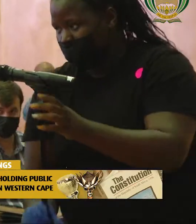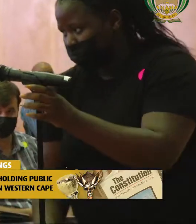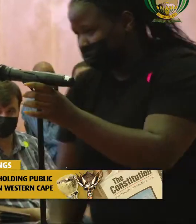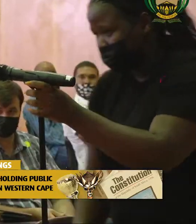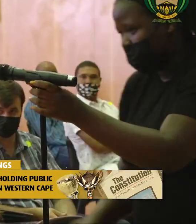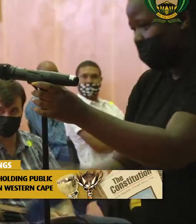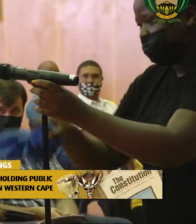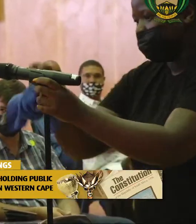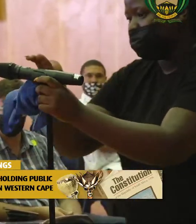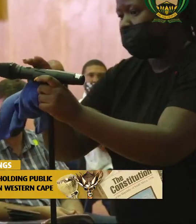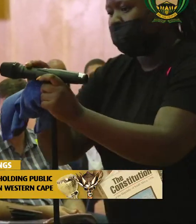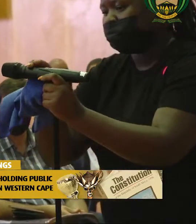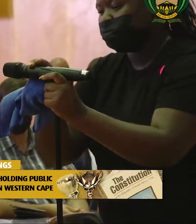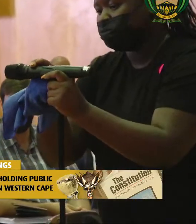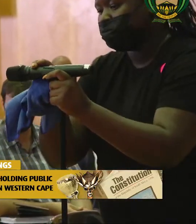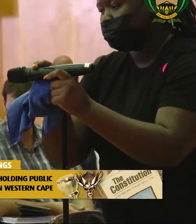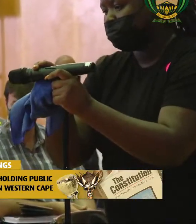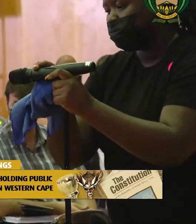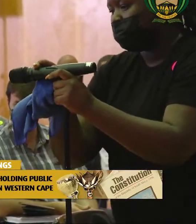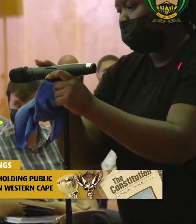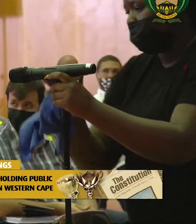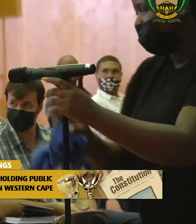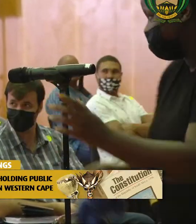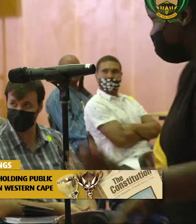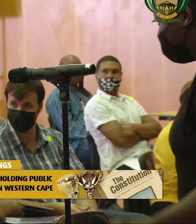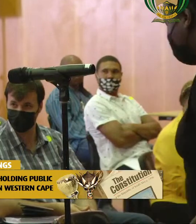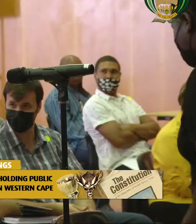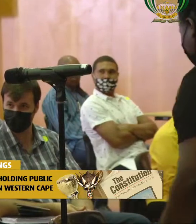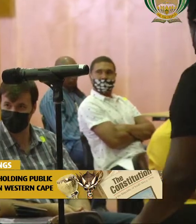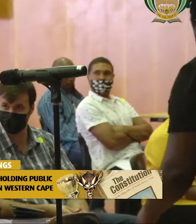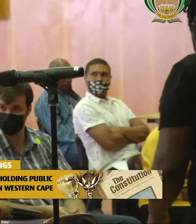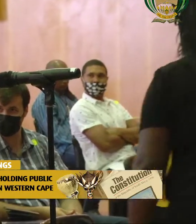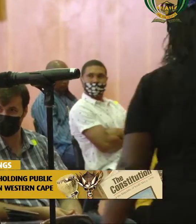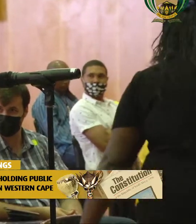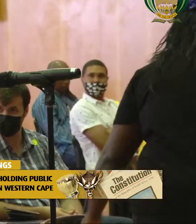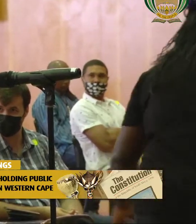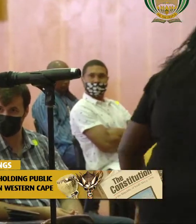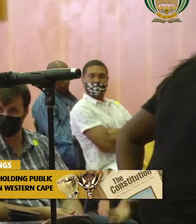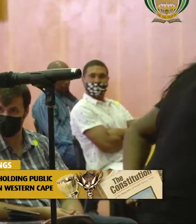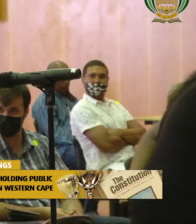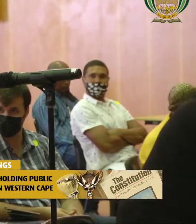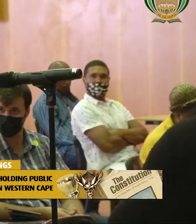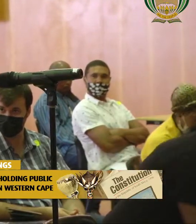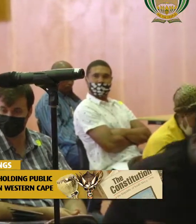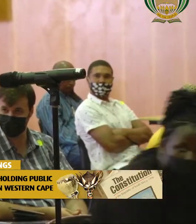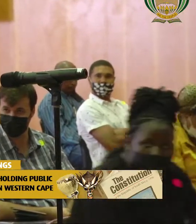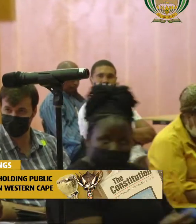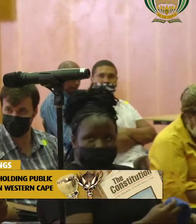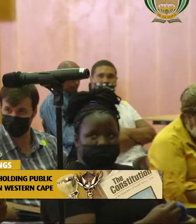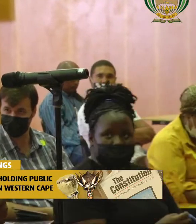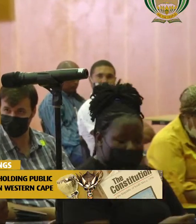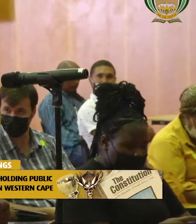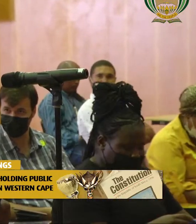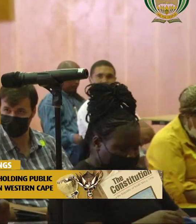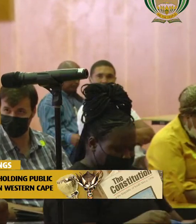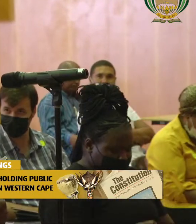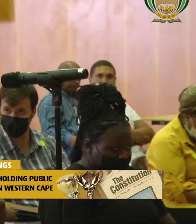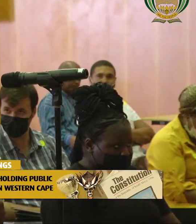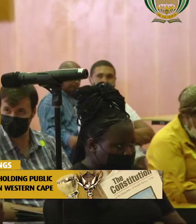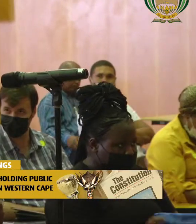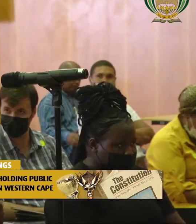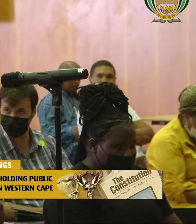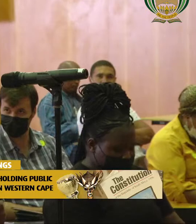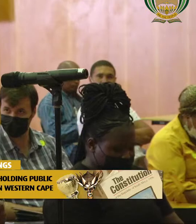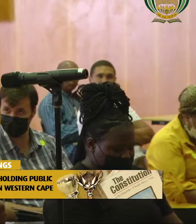Goeiemôre, ek is Nicholas Boyson. Ek verteenwoordig ek praat namens die DA en ek is 'n soos ons sê